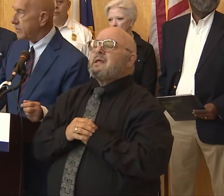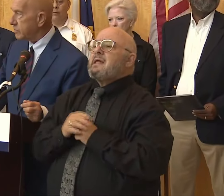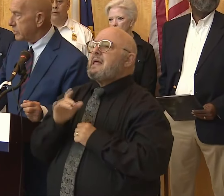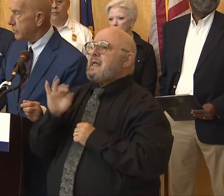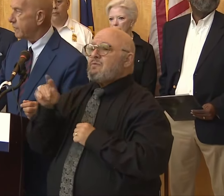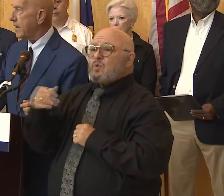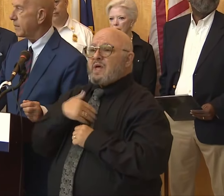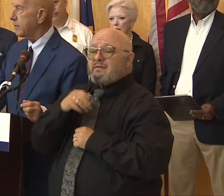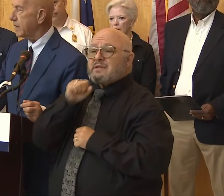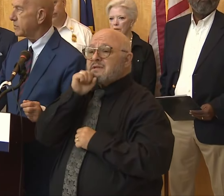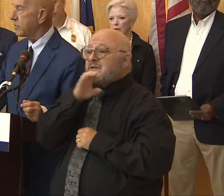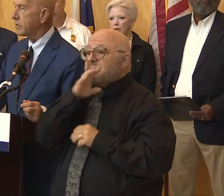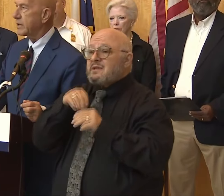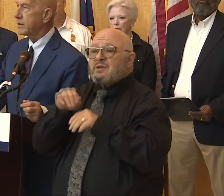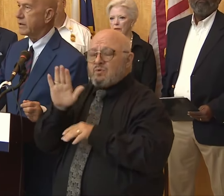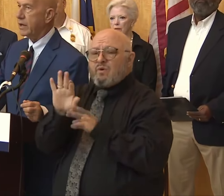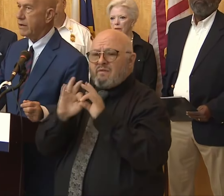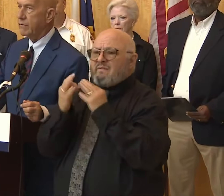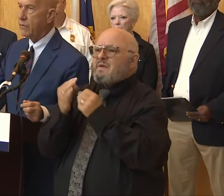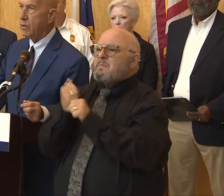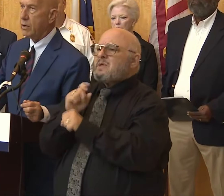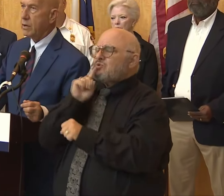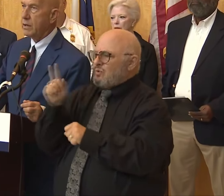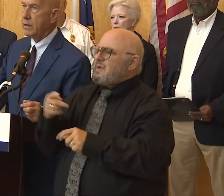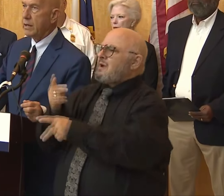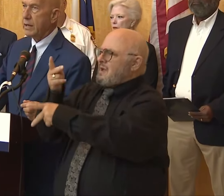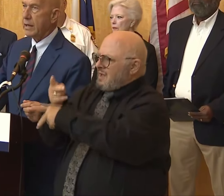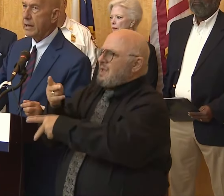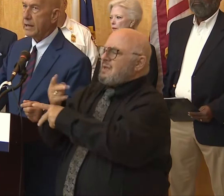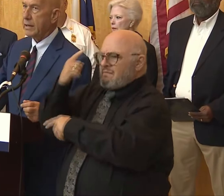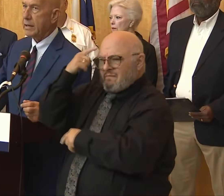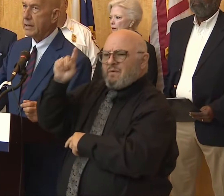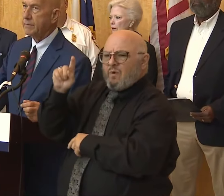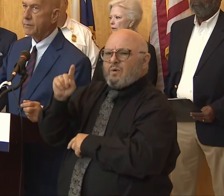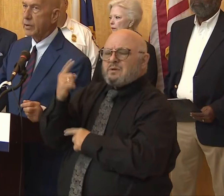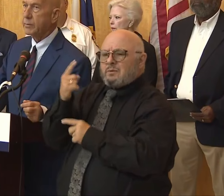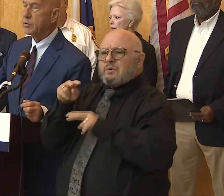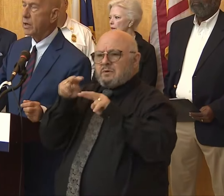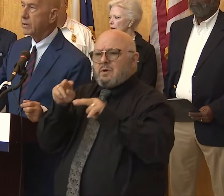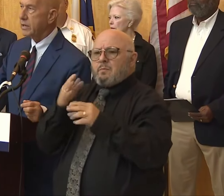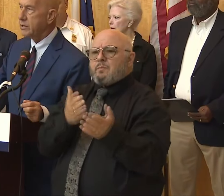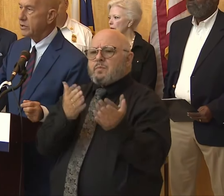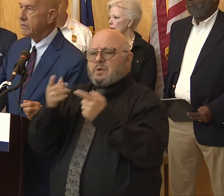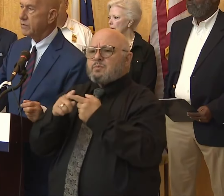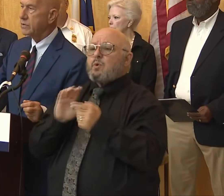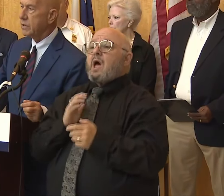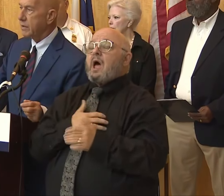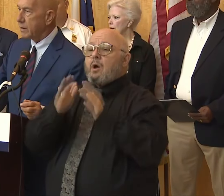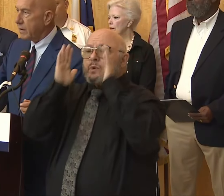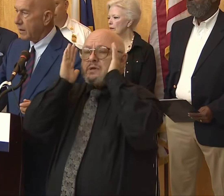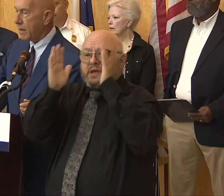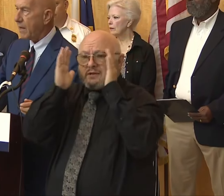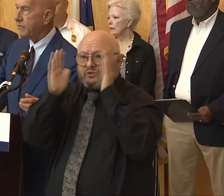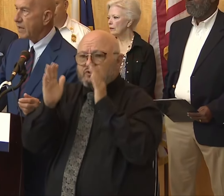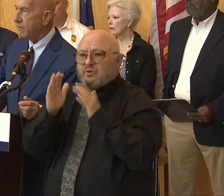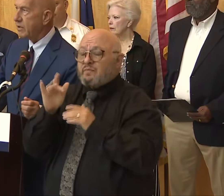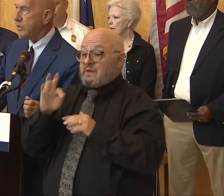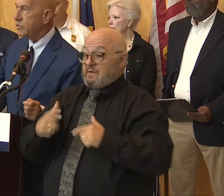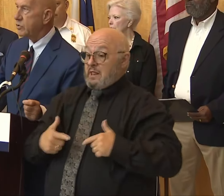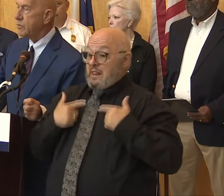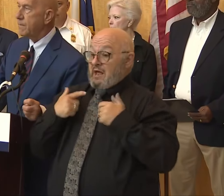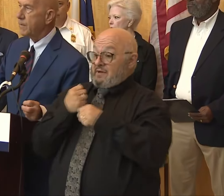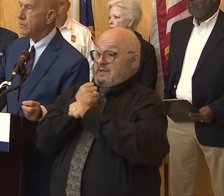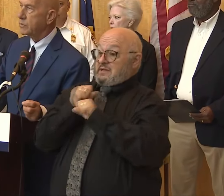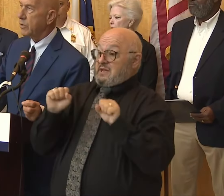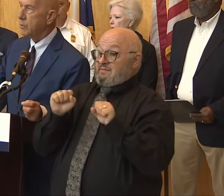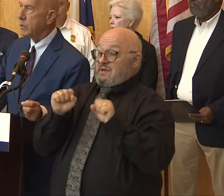have seniors in your family, make certain that they're cared for, and bring them to our attention. If it's a life safety